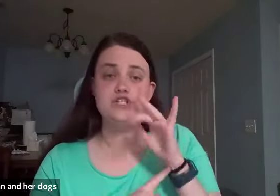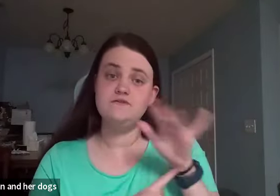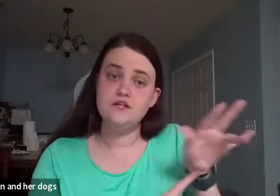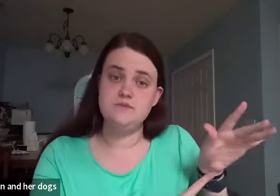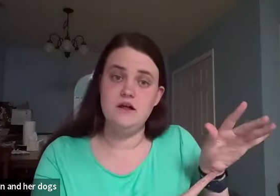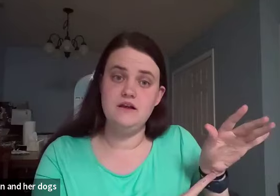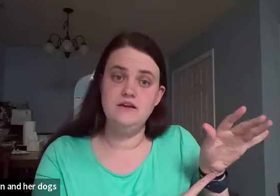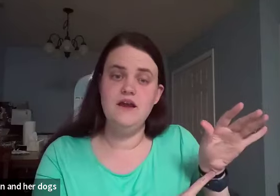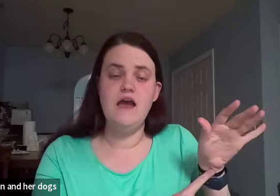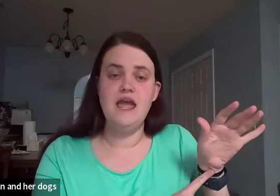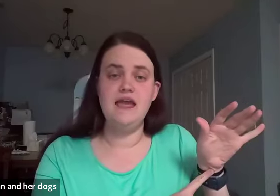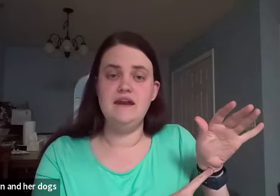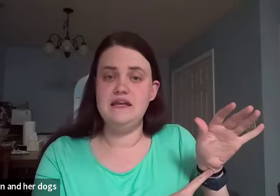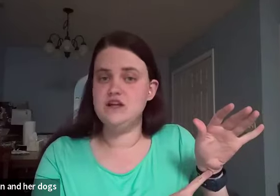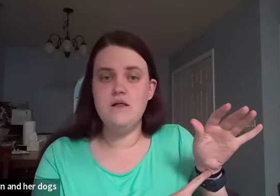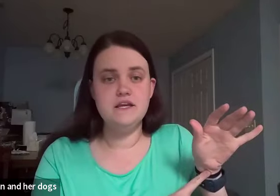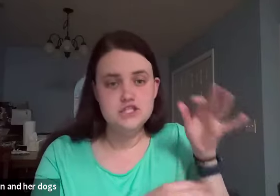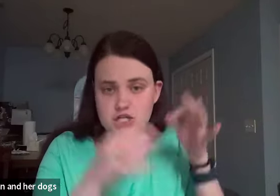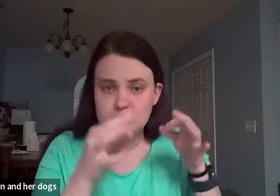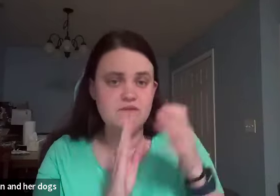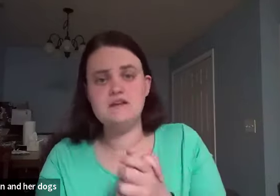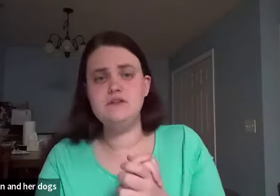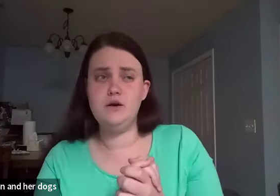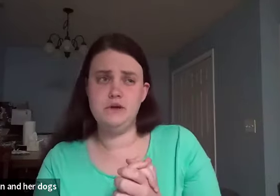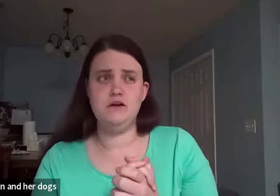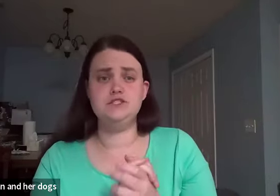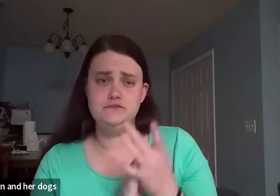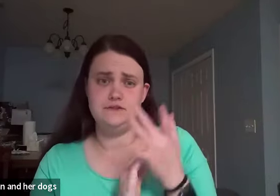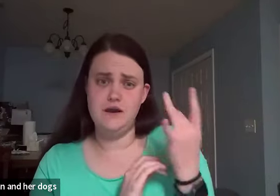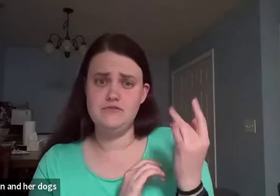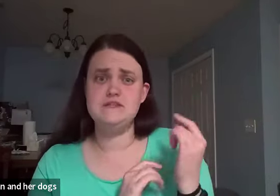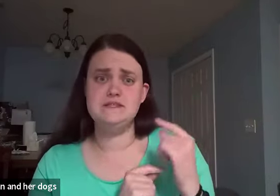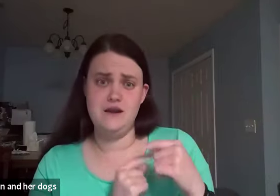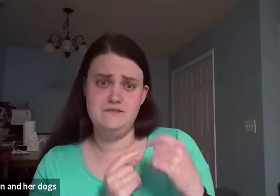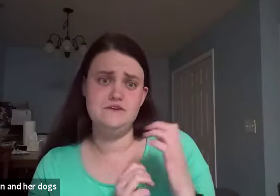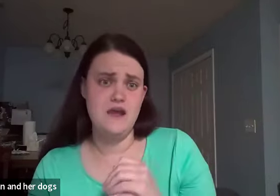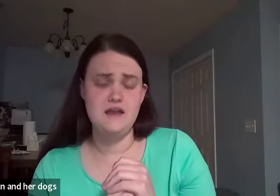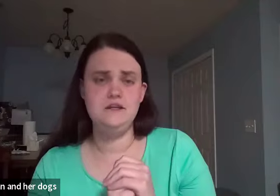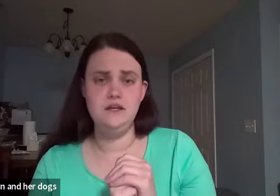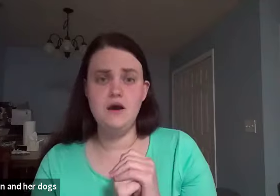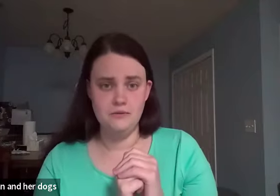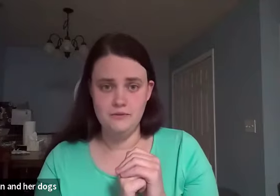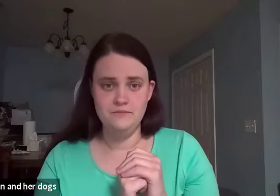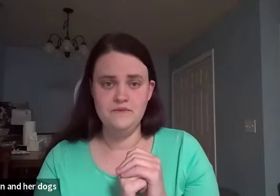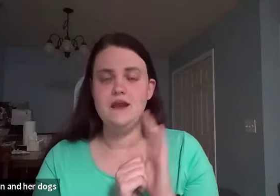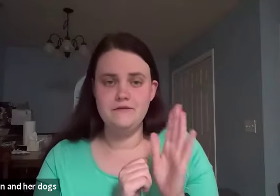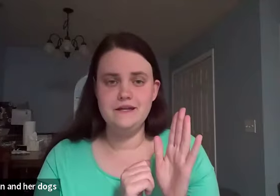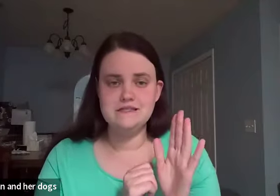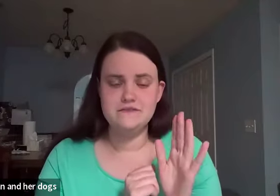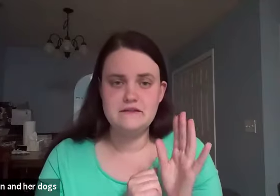I'll just finger spell it. And it's not like a judgment thing of like, oh my gosh, you forgot the sign for that. Like, no. Now, if it's